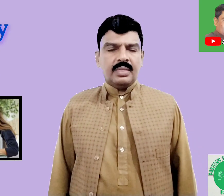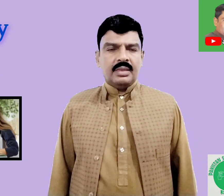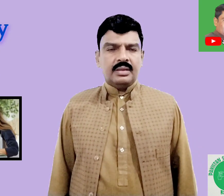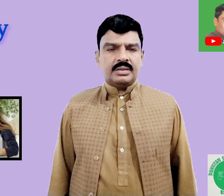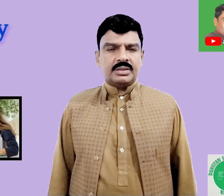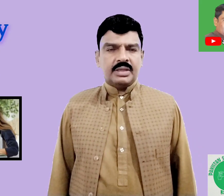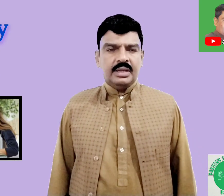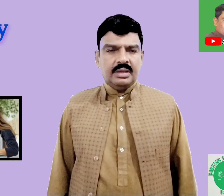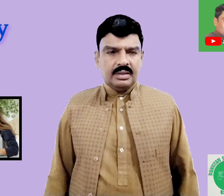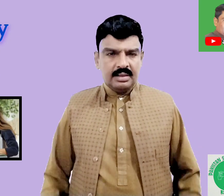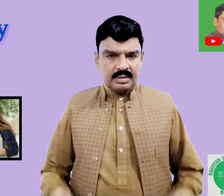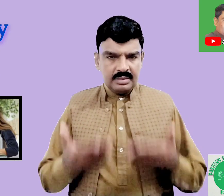study,